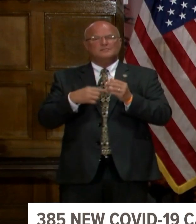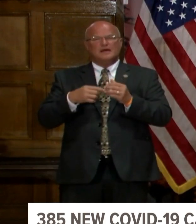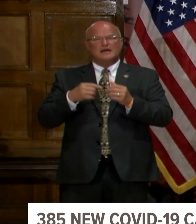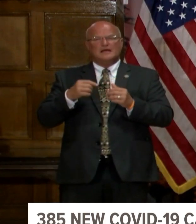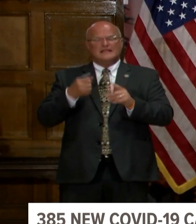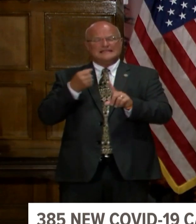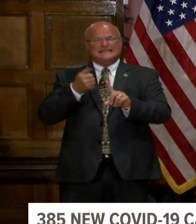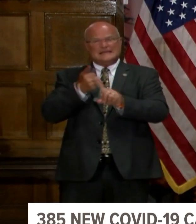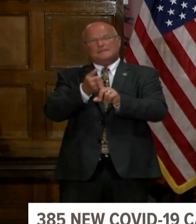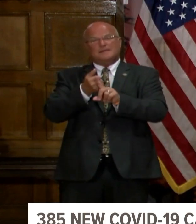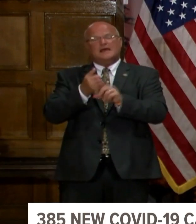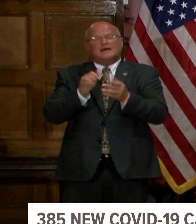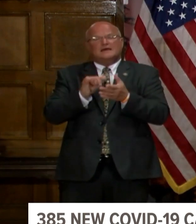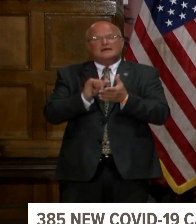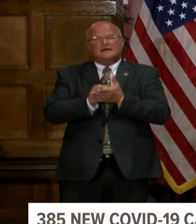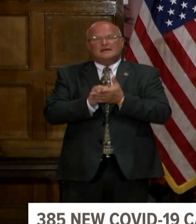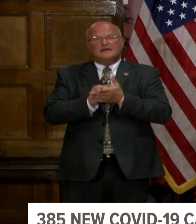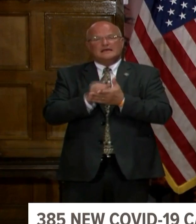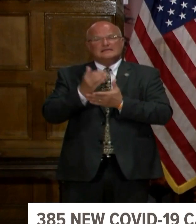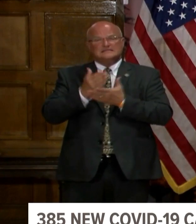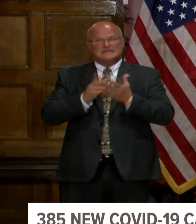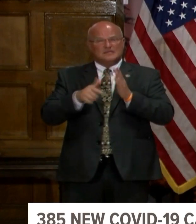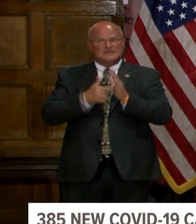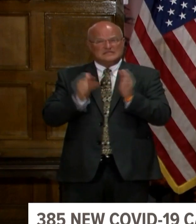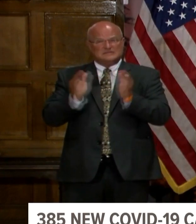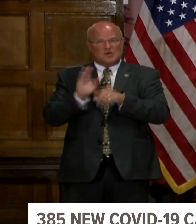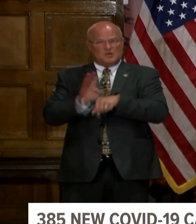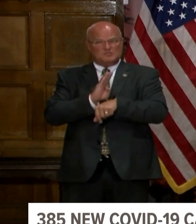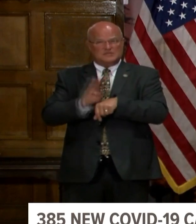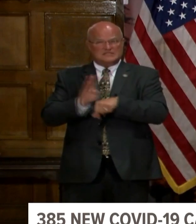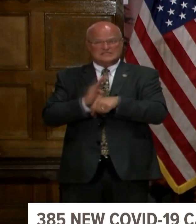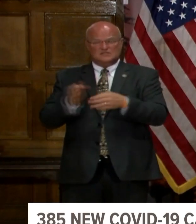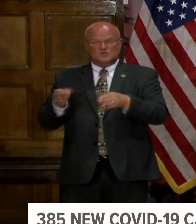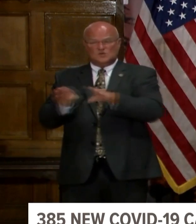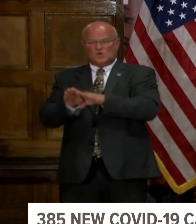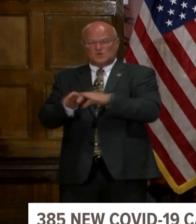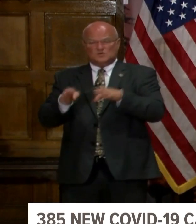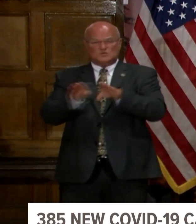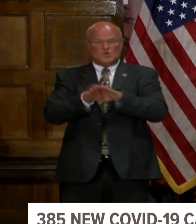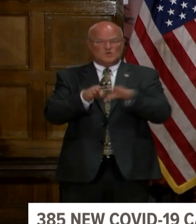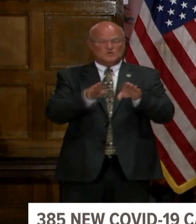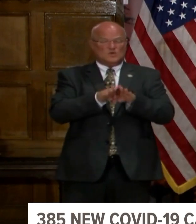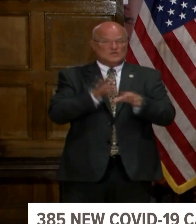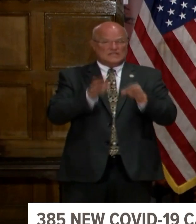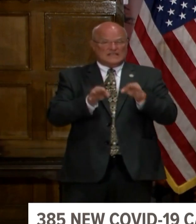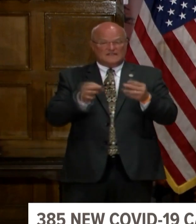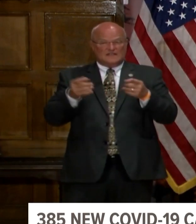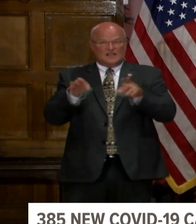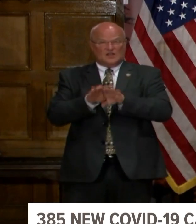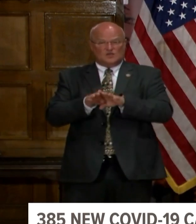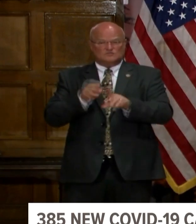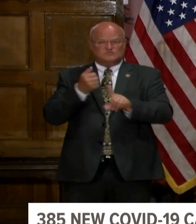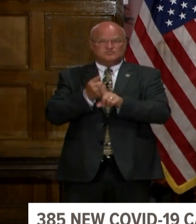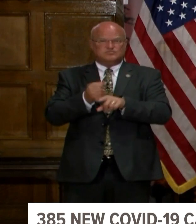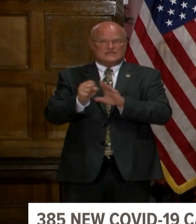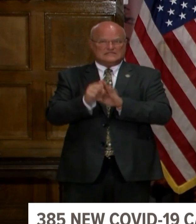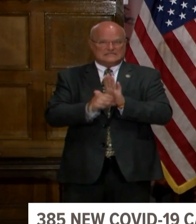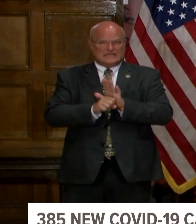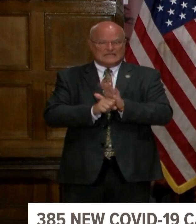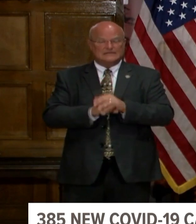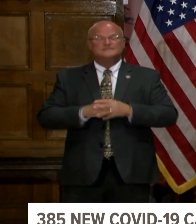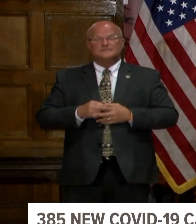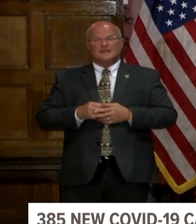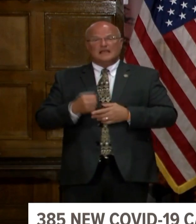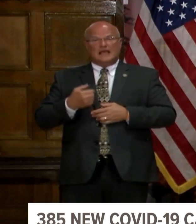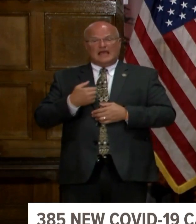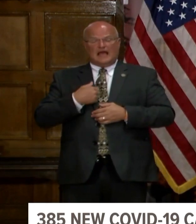just the impact that some of these small businesses closing would have on the state, because as a patron